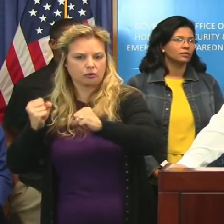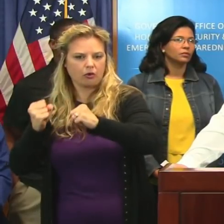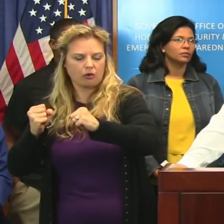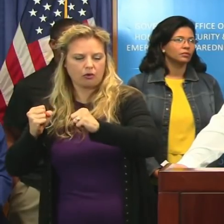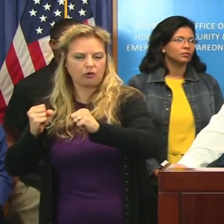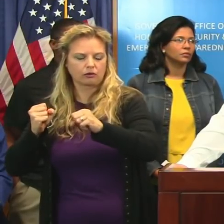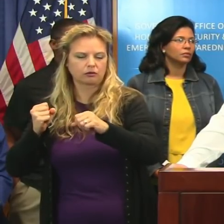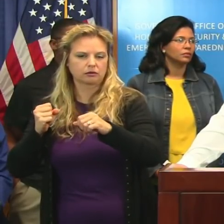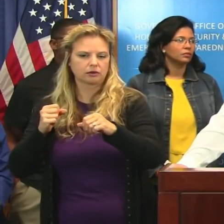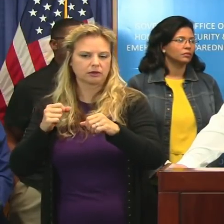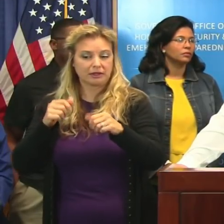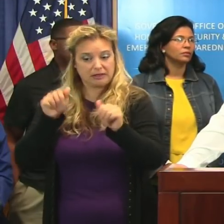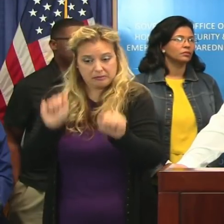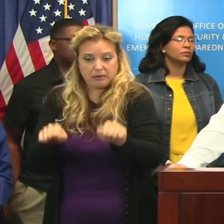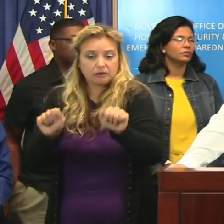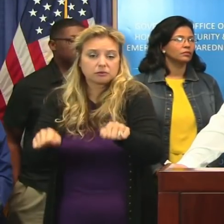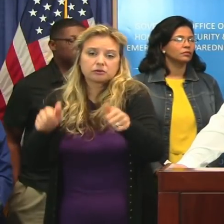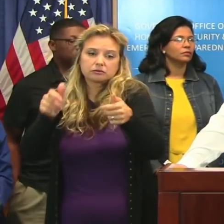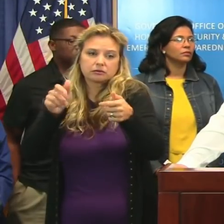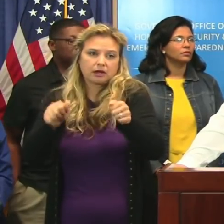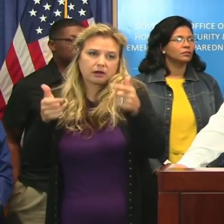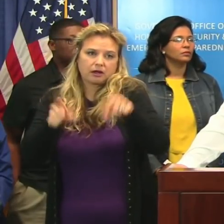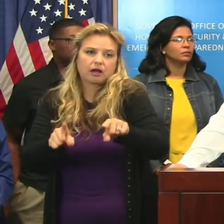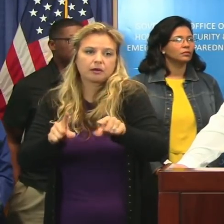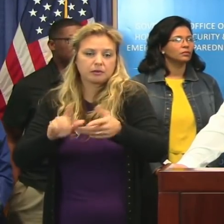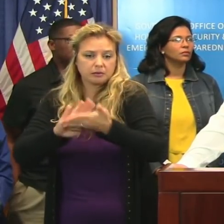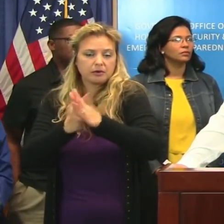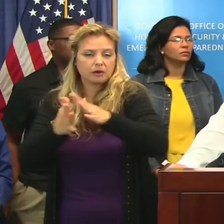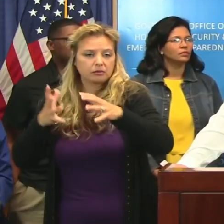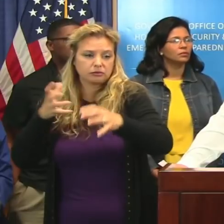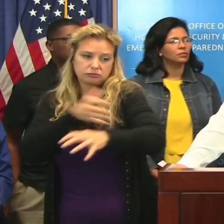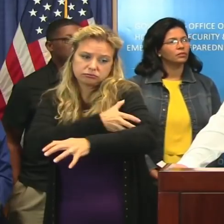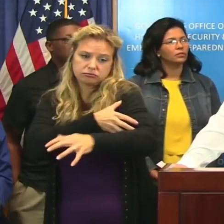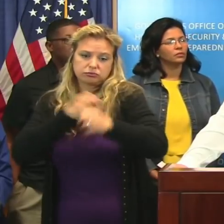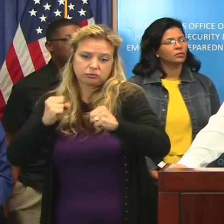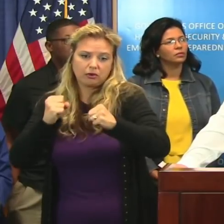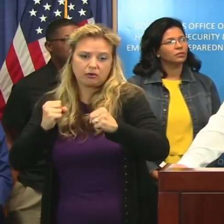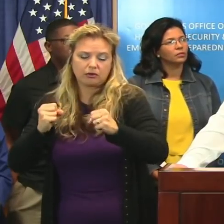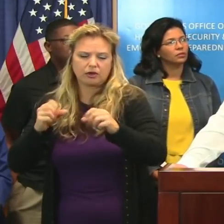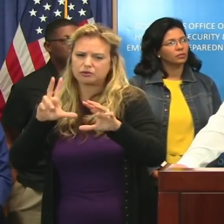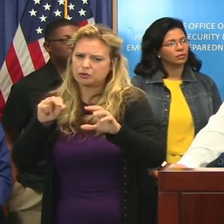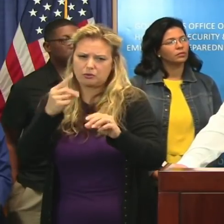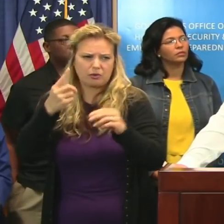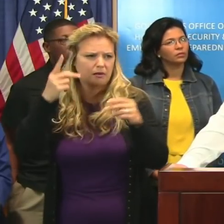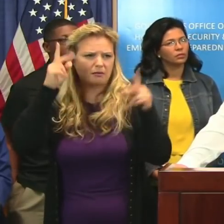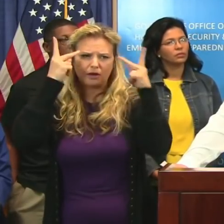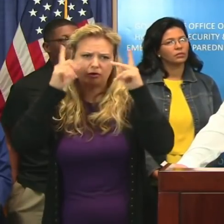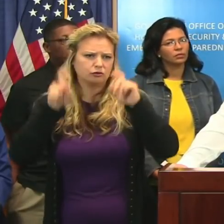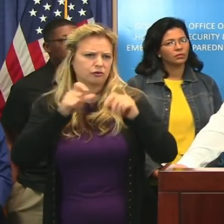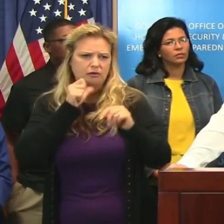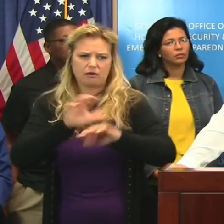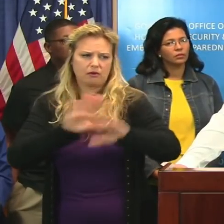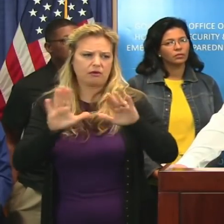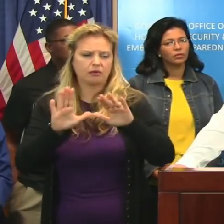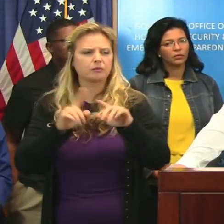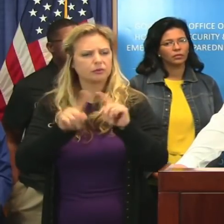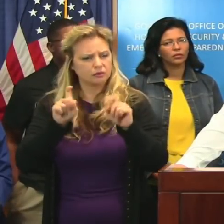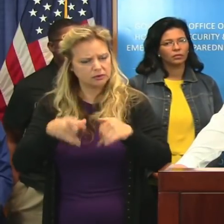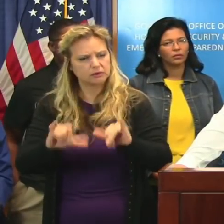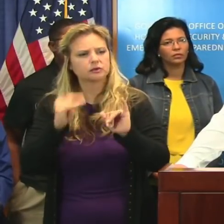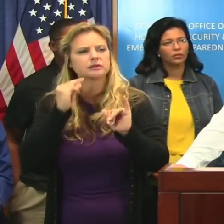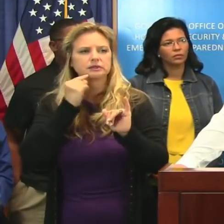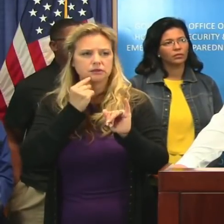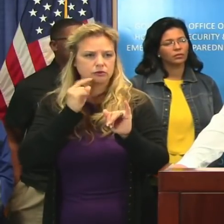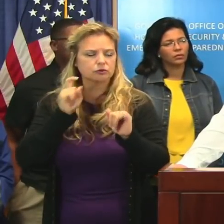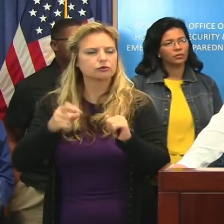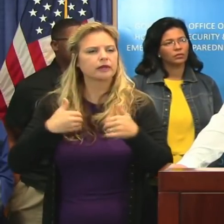as it certainly may. But nobody should panic, but everybody should take this seriously. That means you should get a